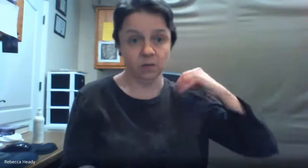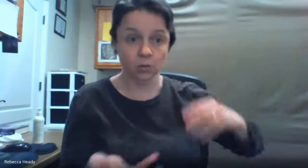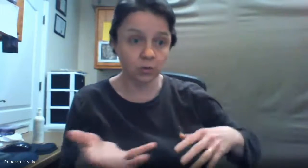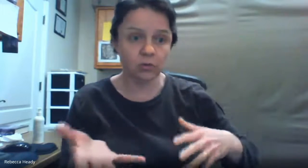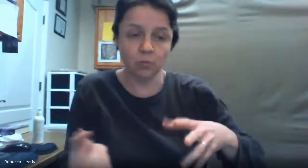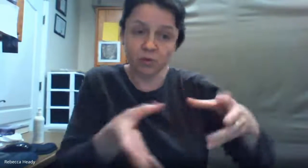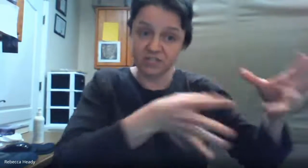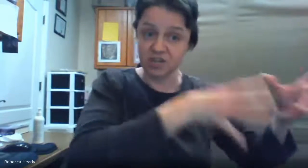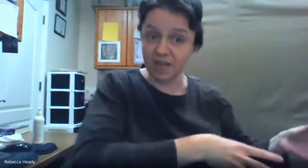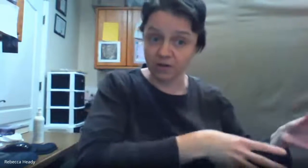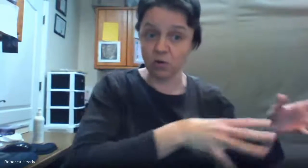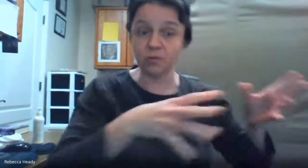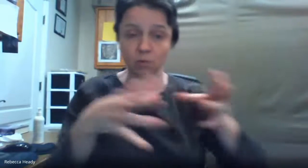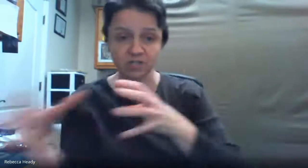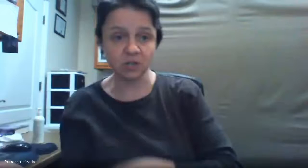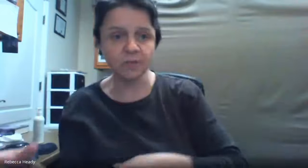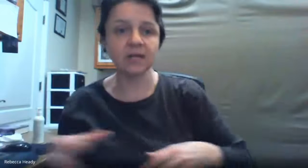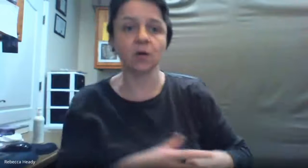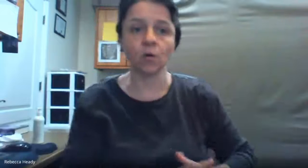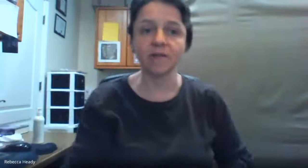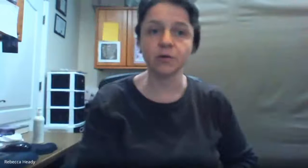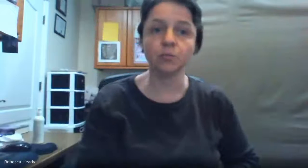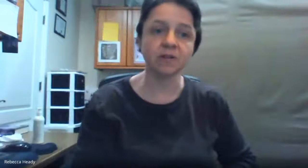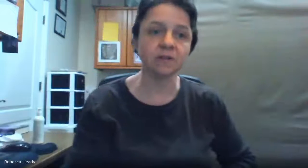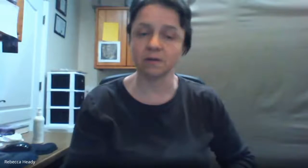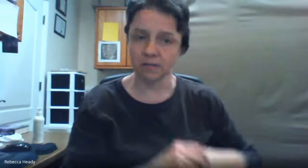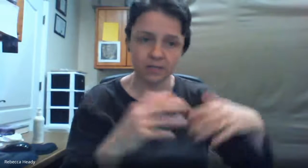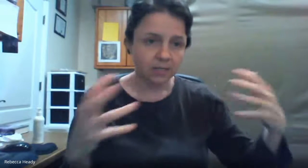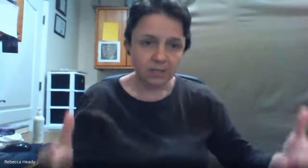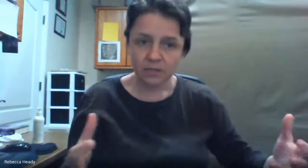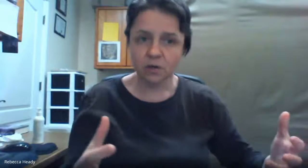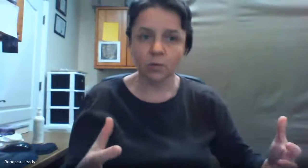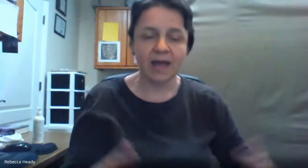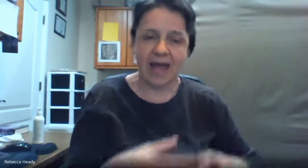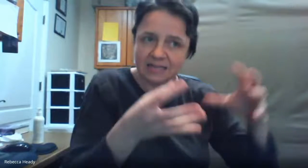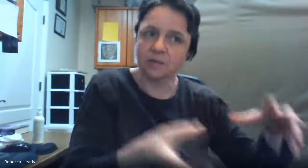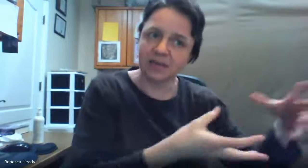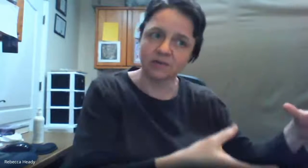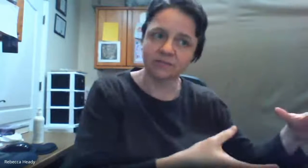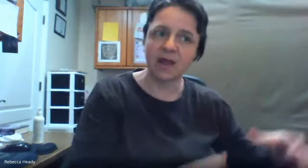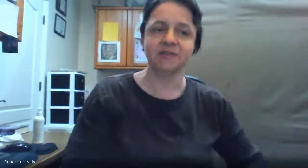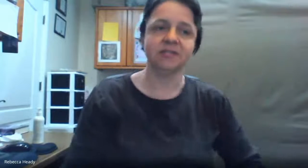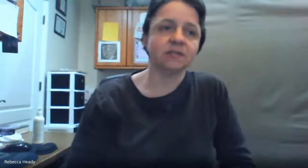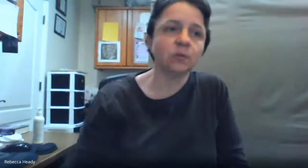know, you put the question at the end or you put the question at the beginning, or whether you put the, you know, add something else for emphasis,